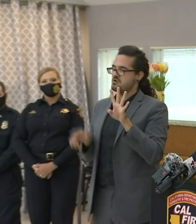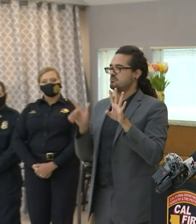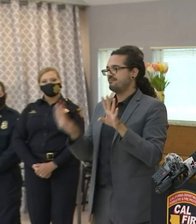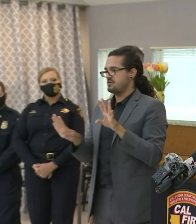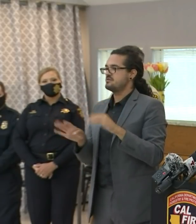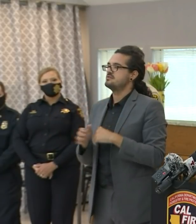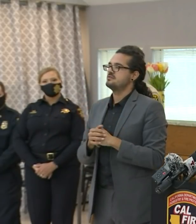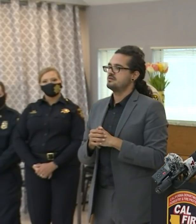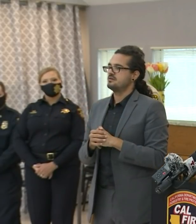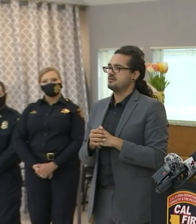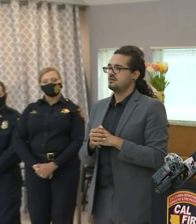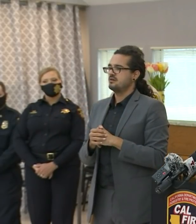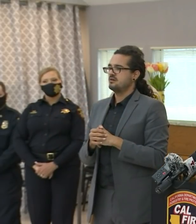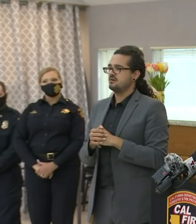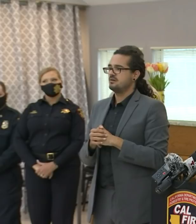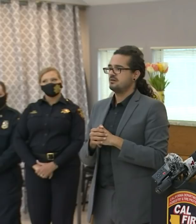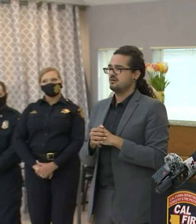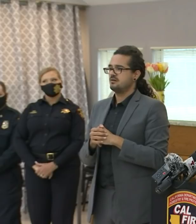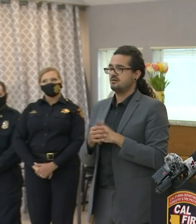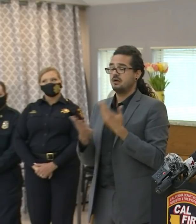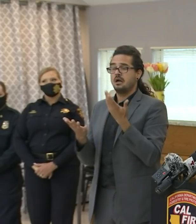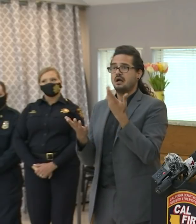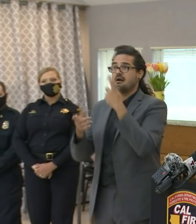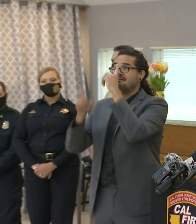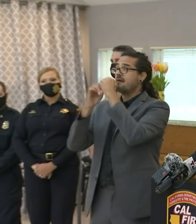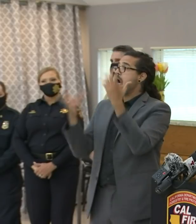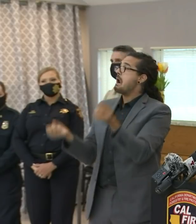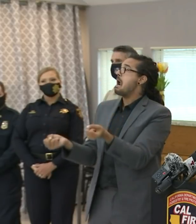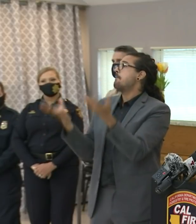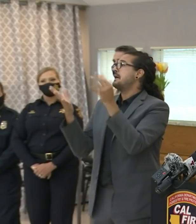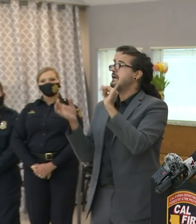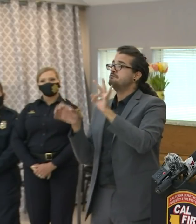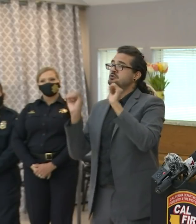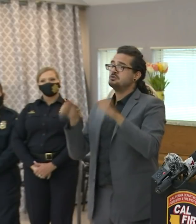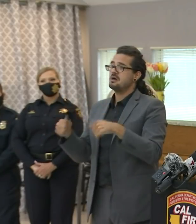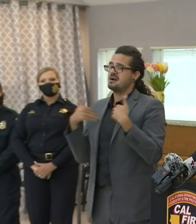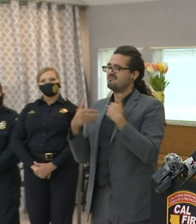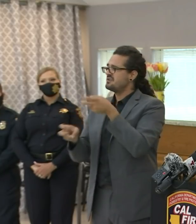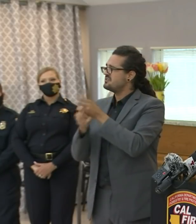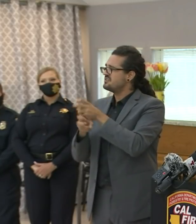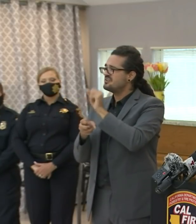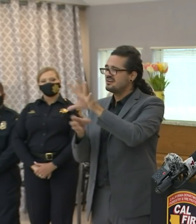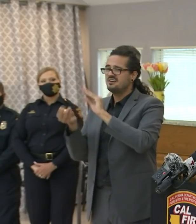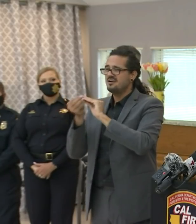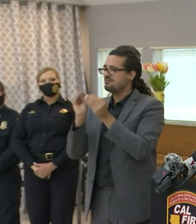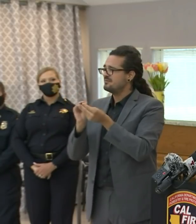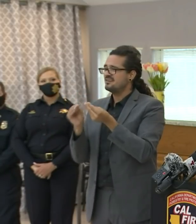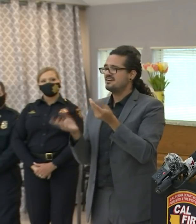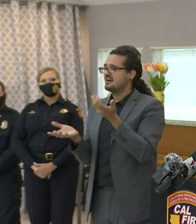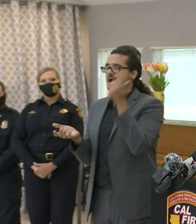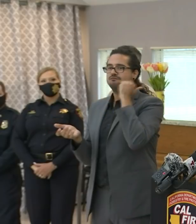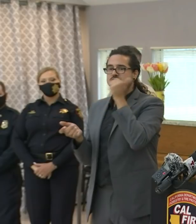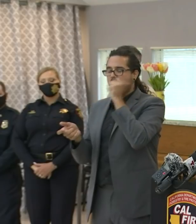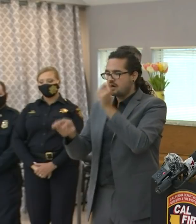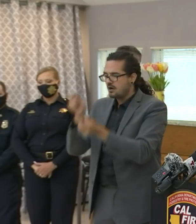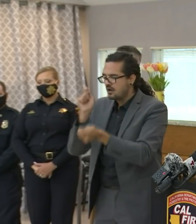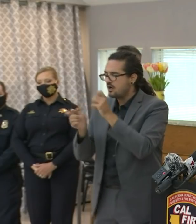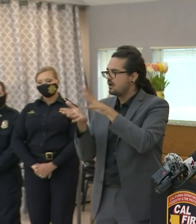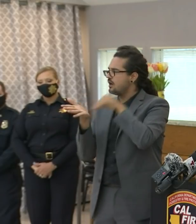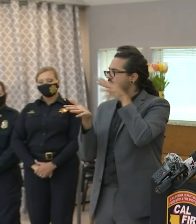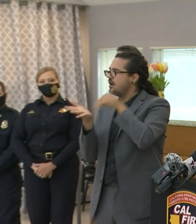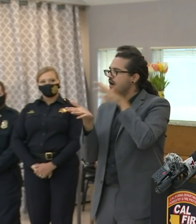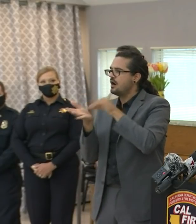would order for this incident. We go through a planning process each day, and we identify the needs of each division, each branch, each